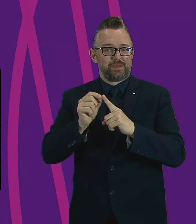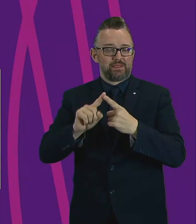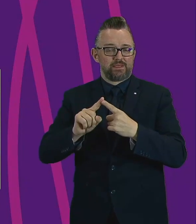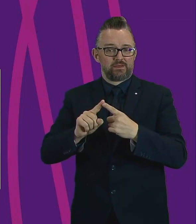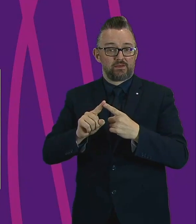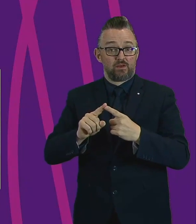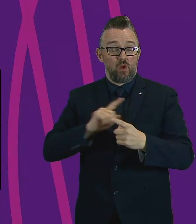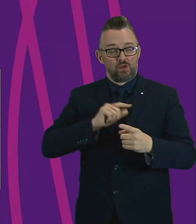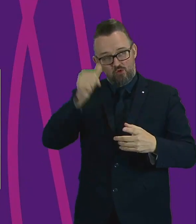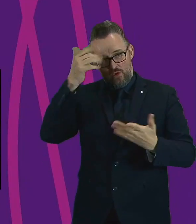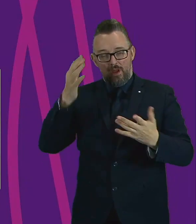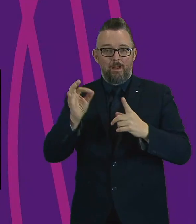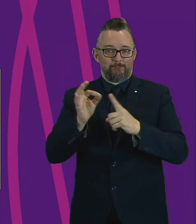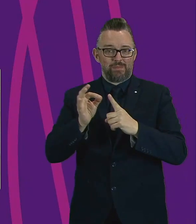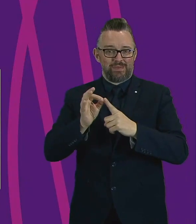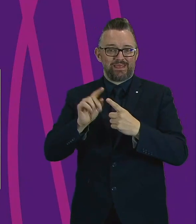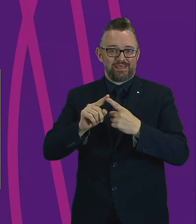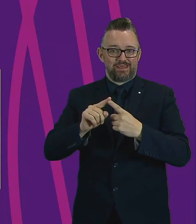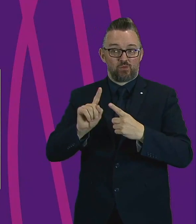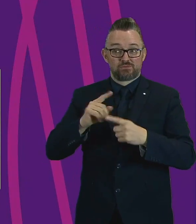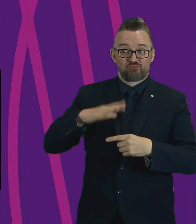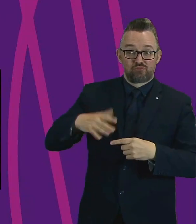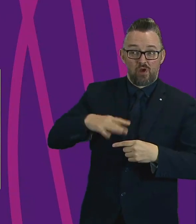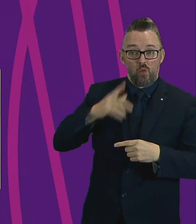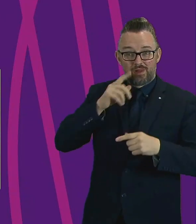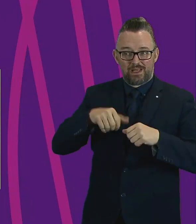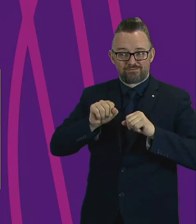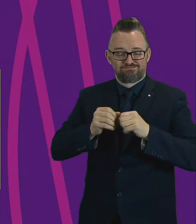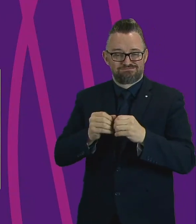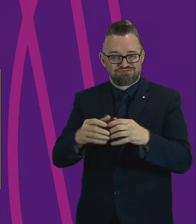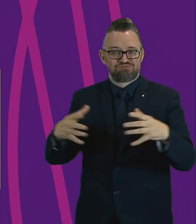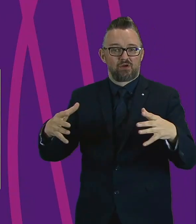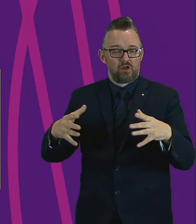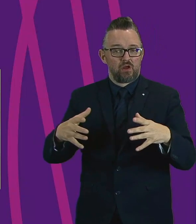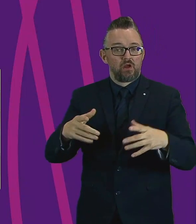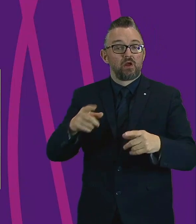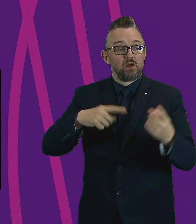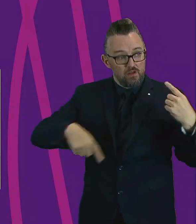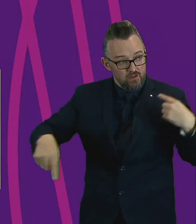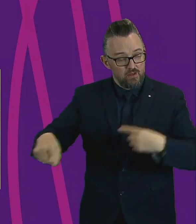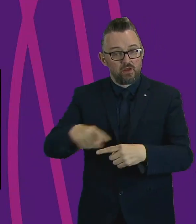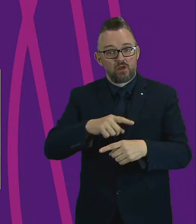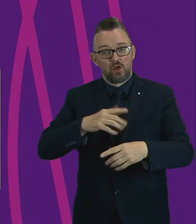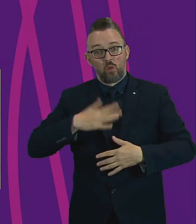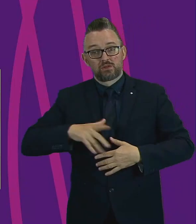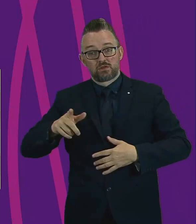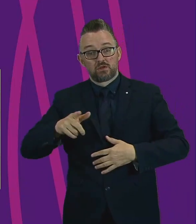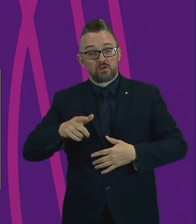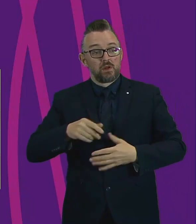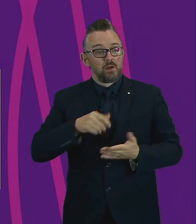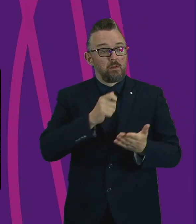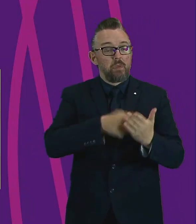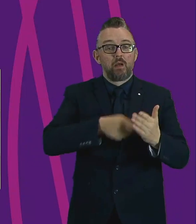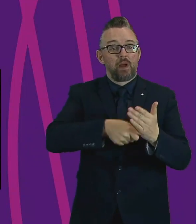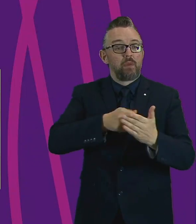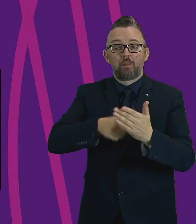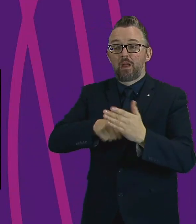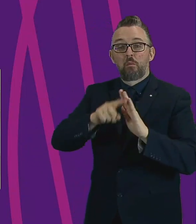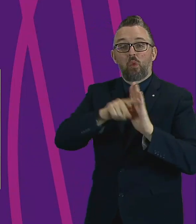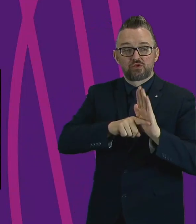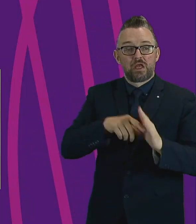of PPE, and this is likely to increase as more services resume, we need to be confident that our procurement policies can ensure that we have enough